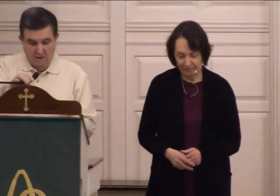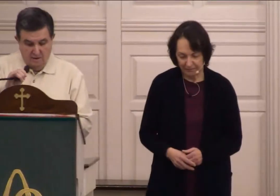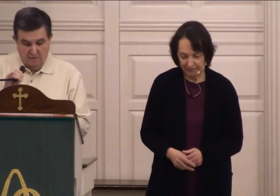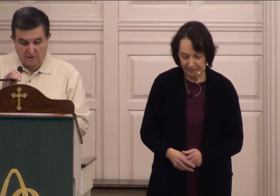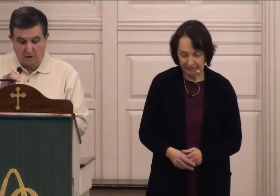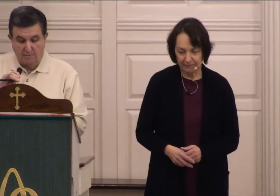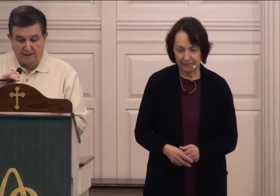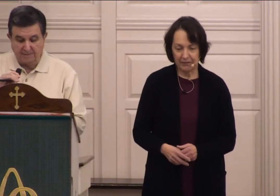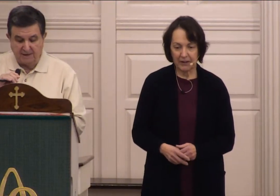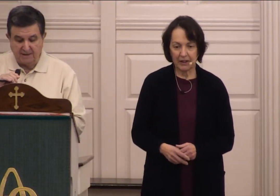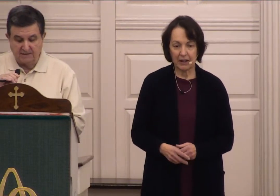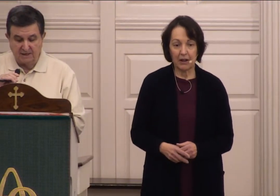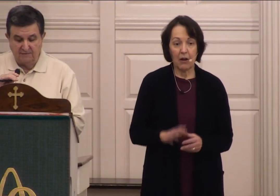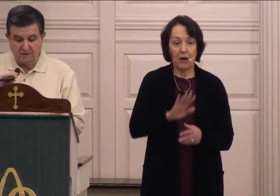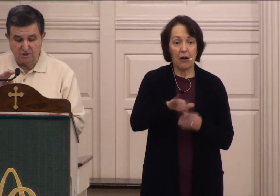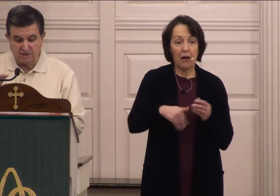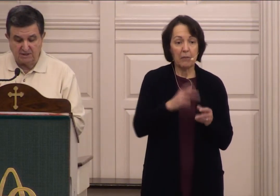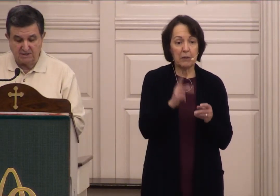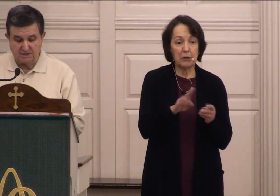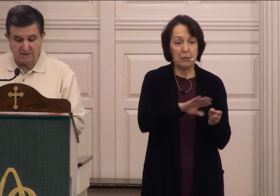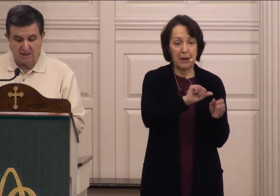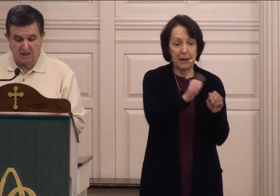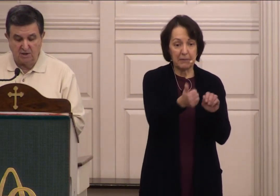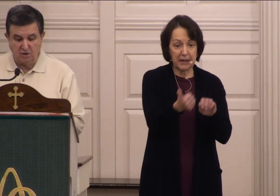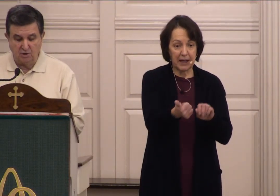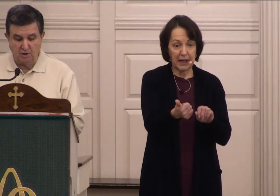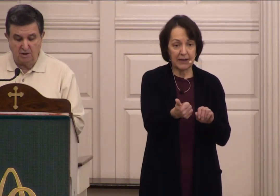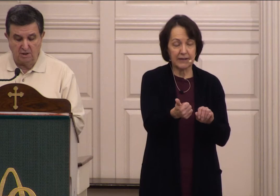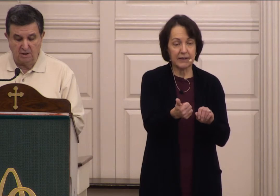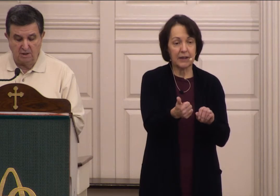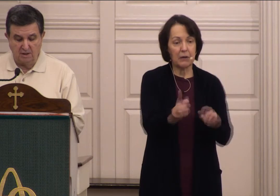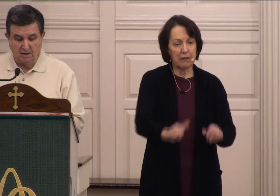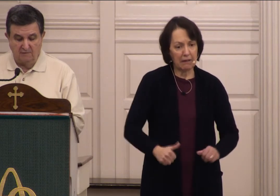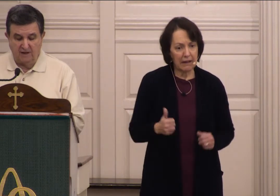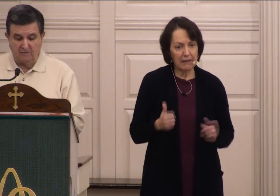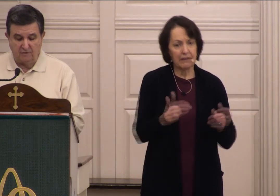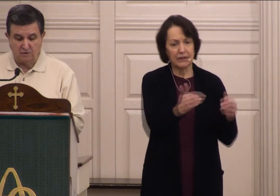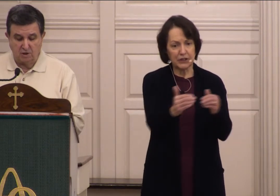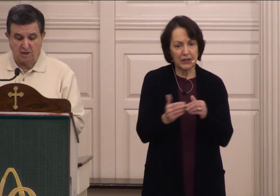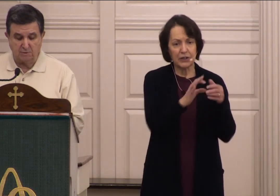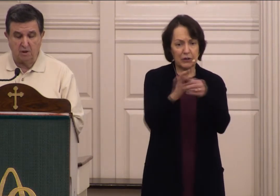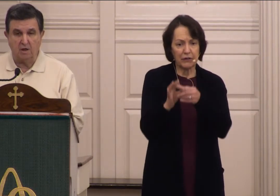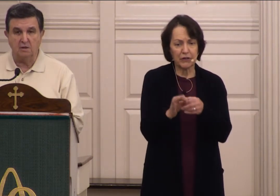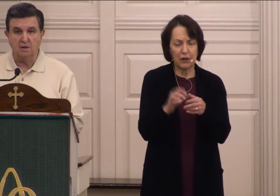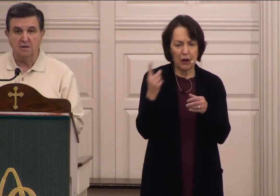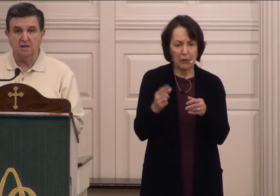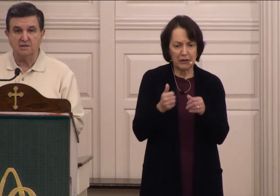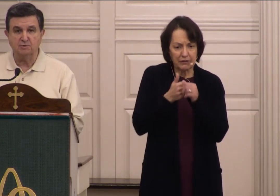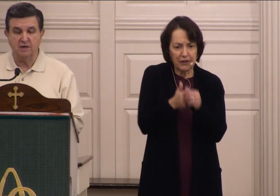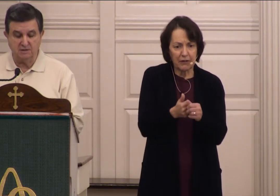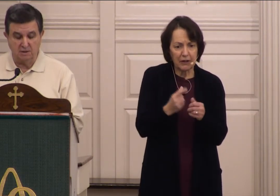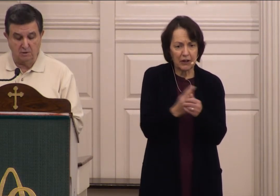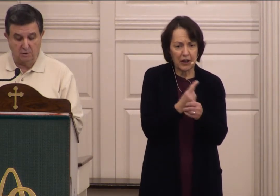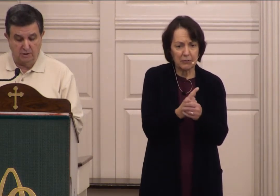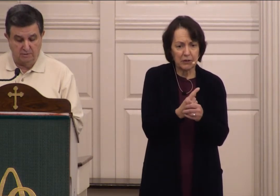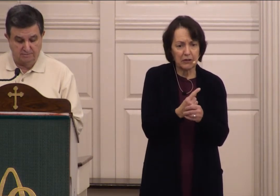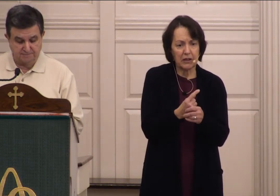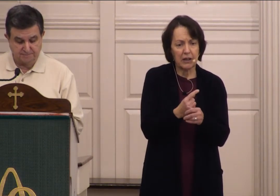That all baptized live in justice and unity, faithful to the gospel call, let us pray to the